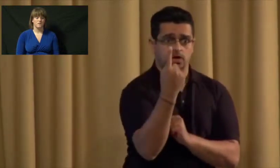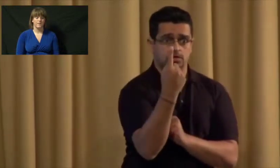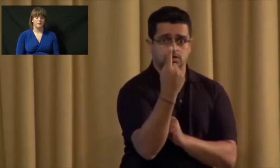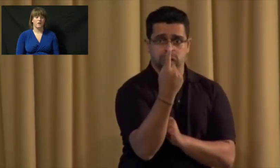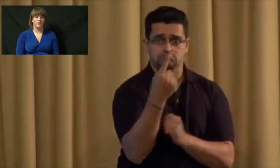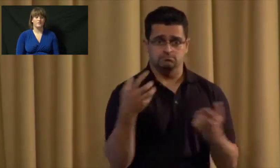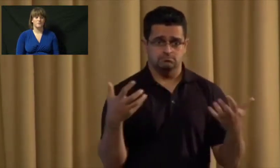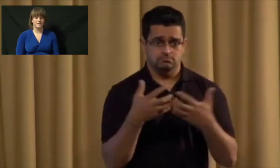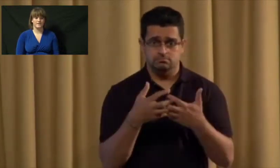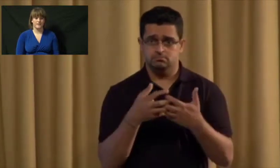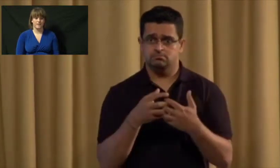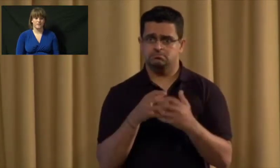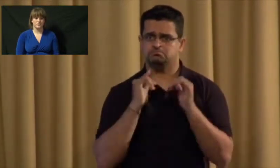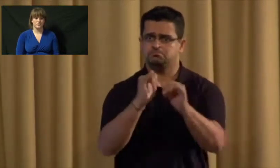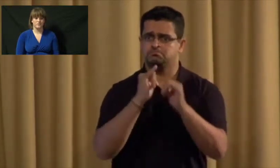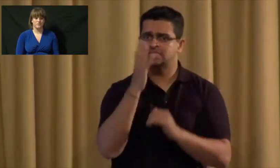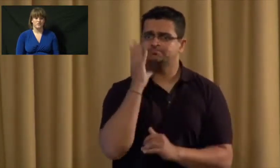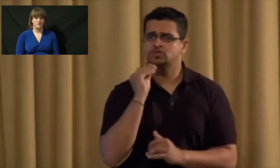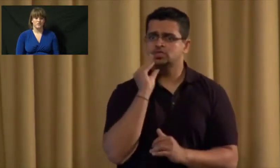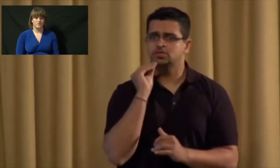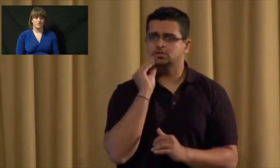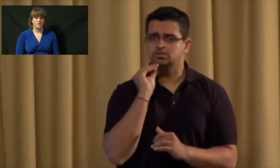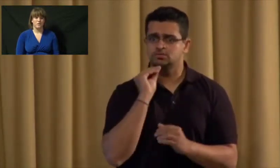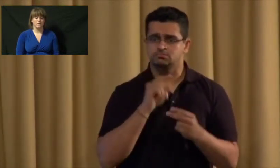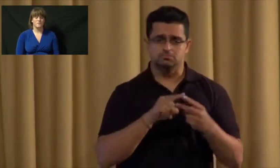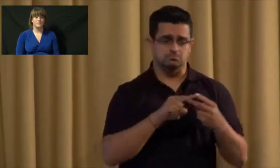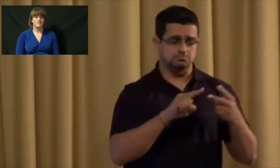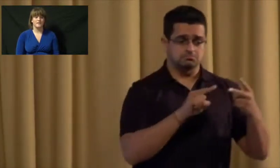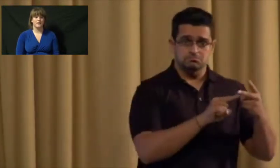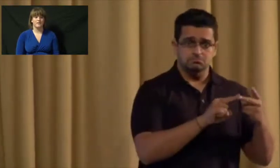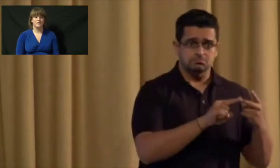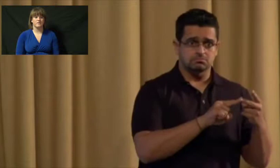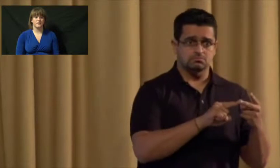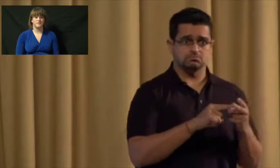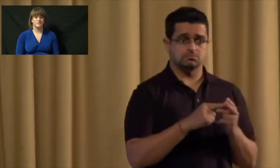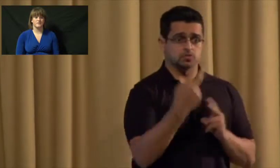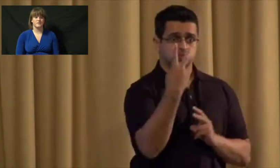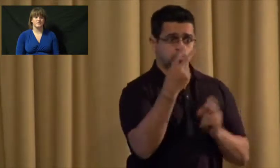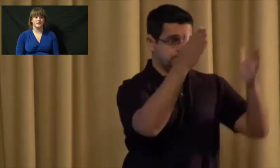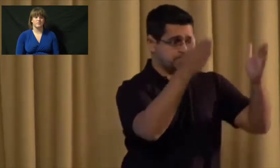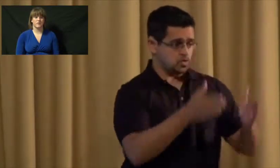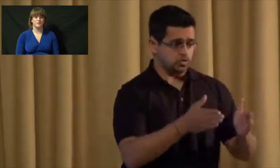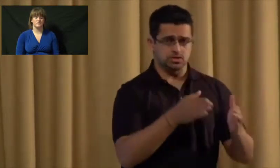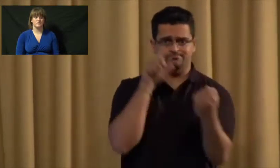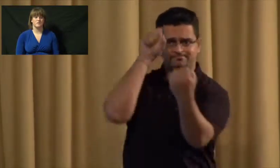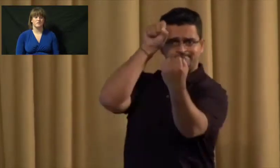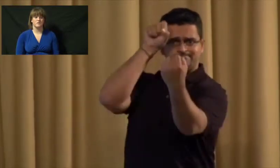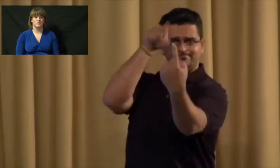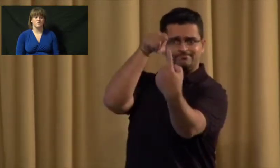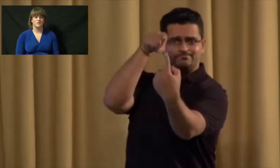They were always working together. We were always working together, experiencing the same things.